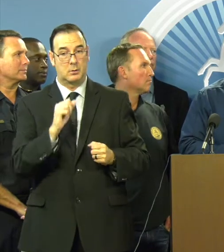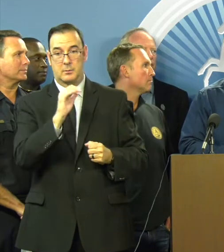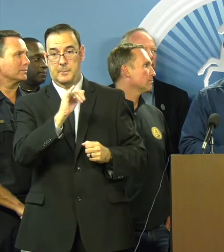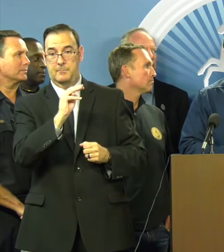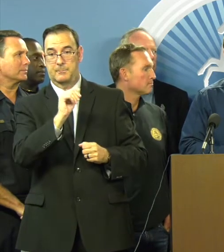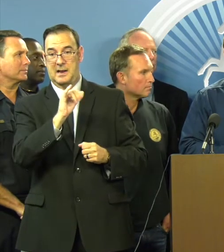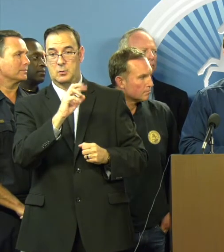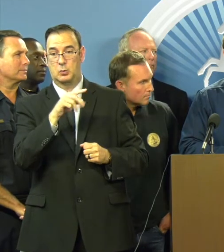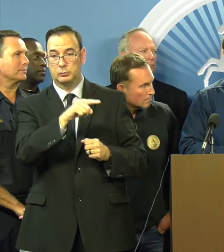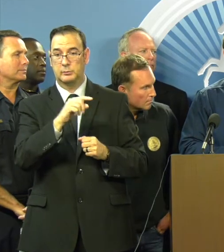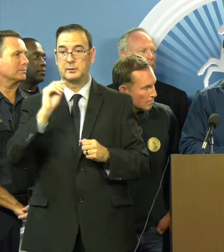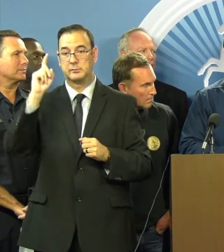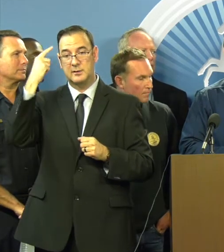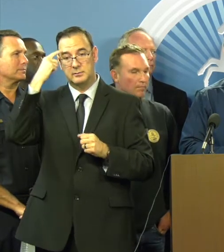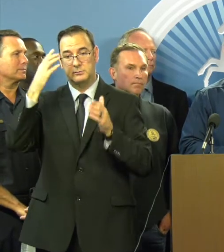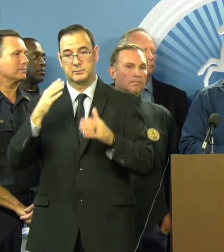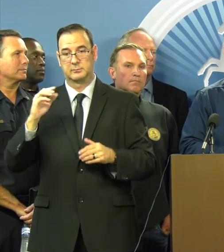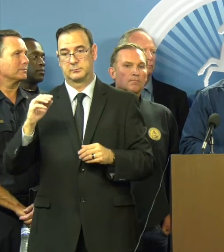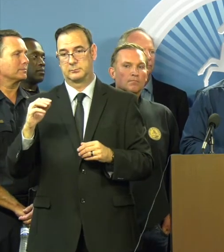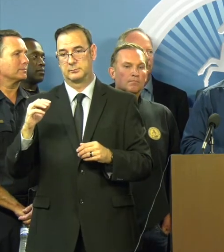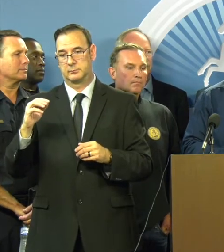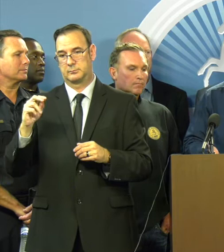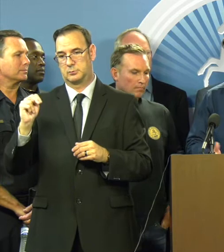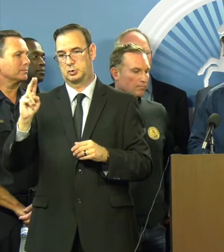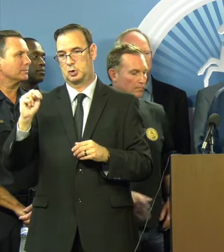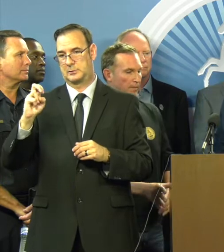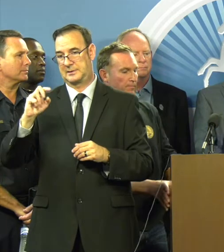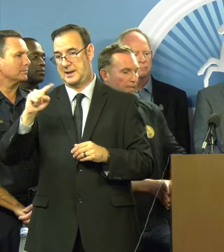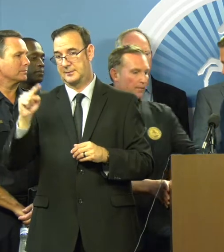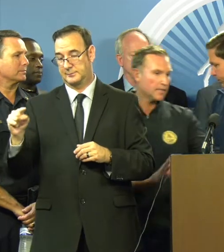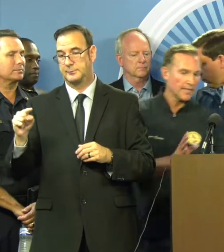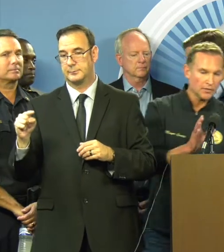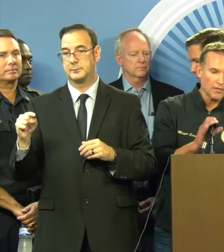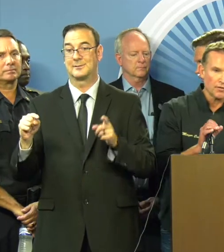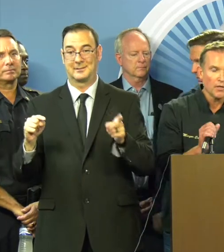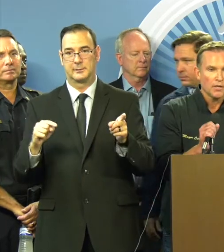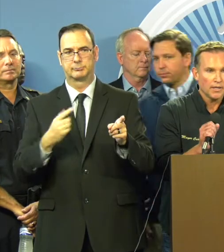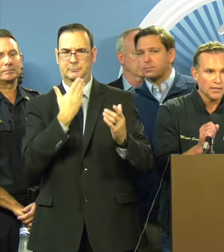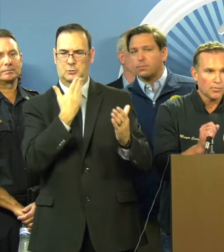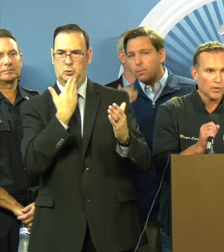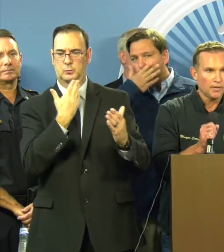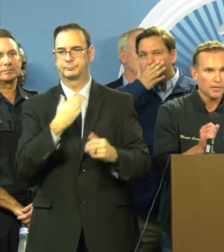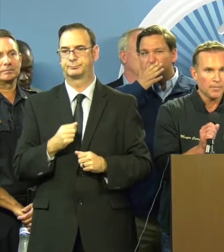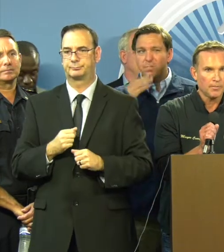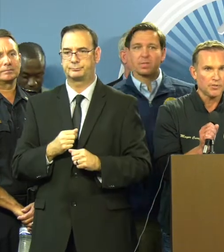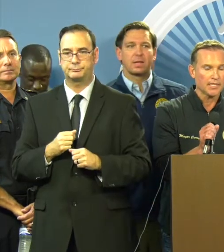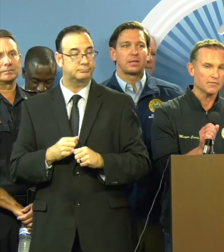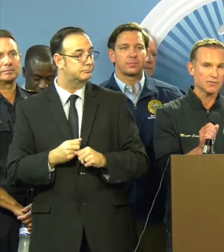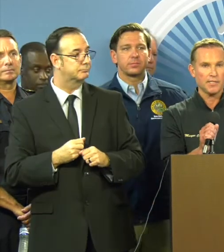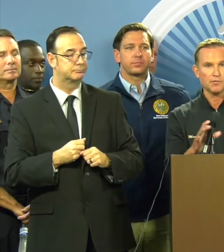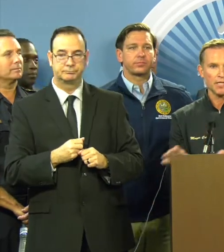Governor Jeanette Nunez for being here. So Mayor, take it away. Thanks. Thank you, Governor. I think it's important that the